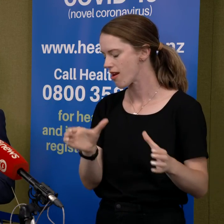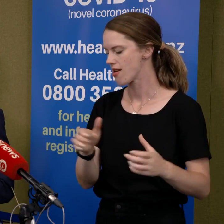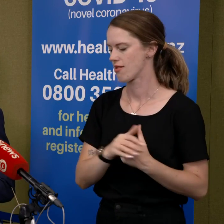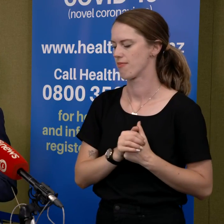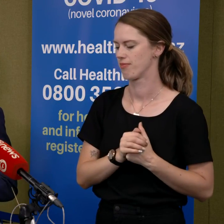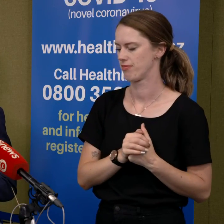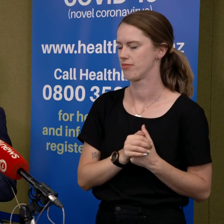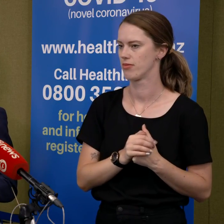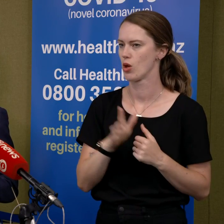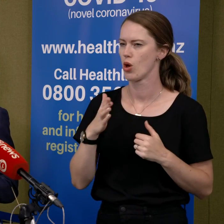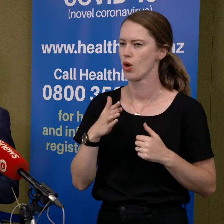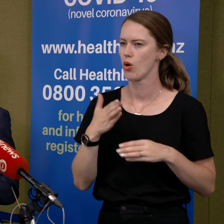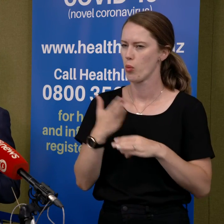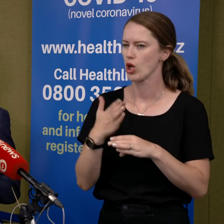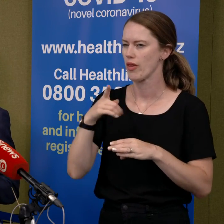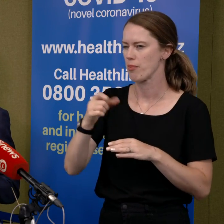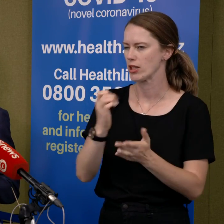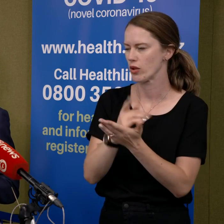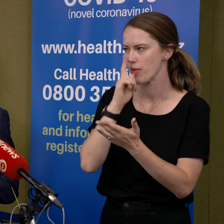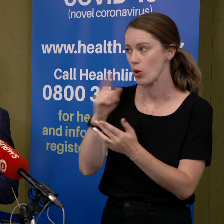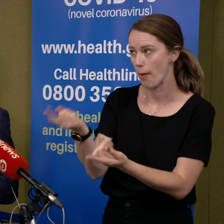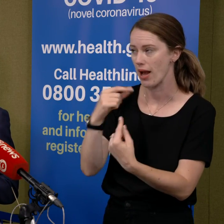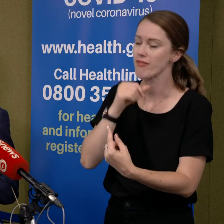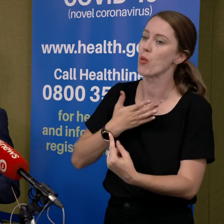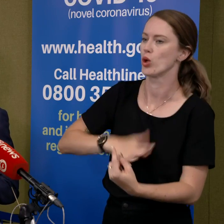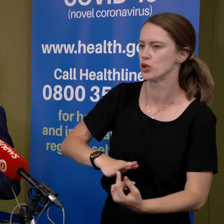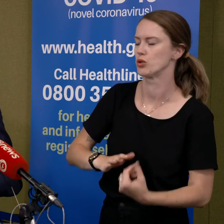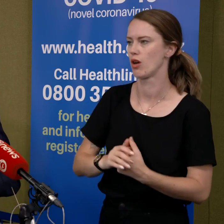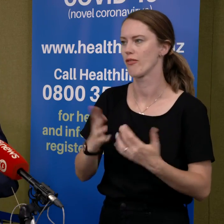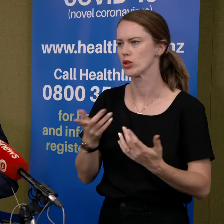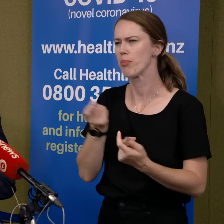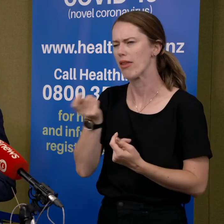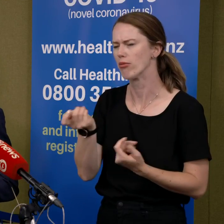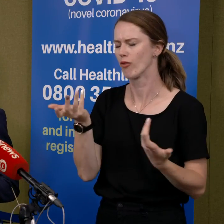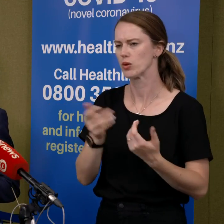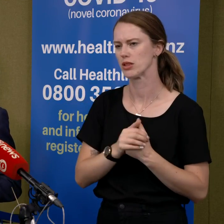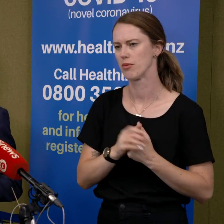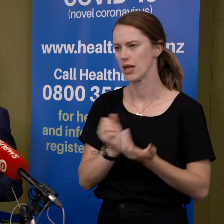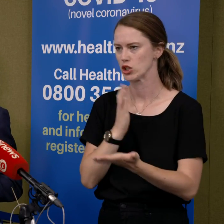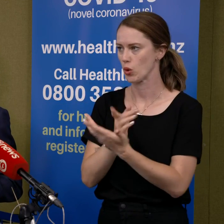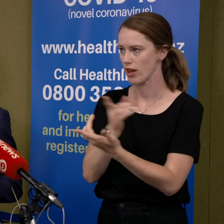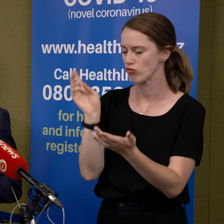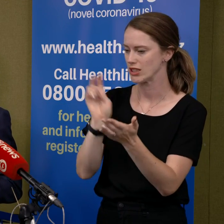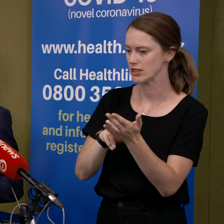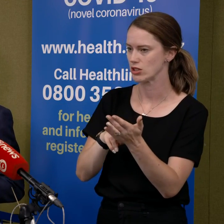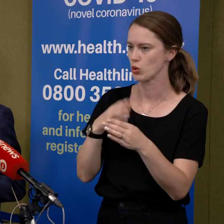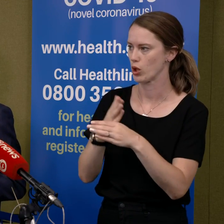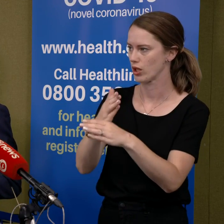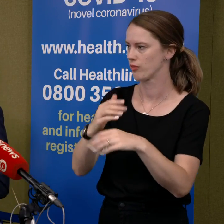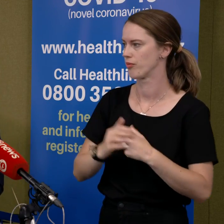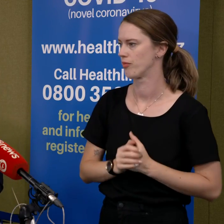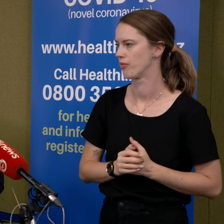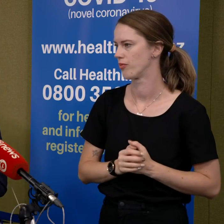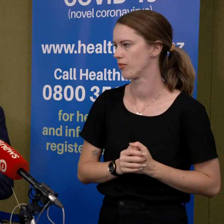of the things we're actively working on to ensure that we could get those people back if they were willing to, of course pay them, but make sure they were registered to practice. Are you aware